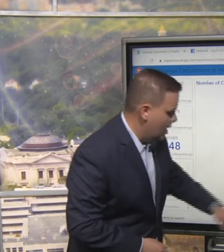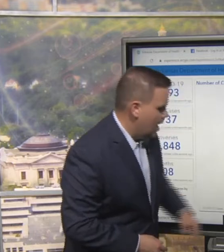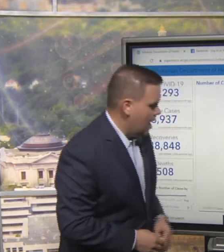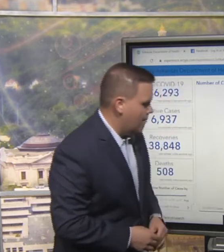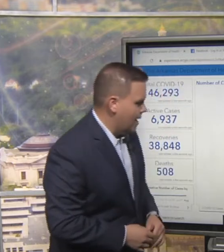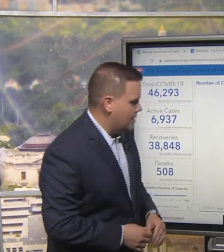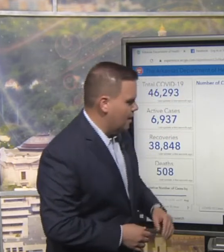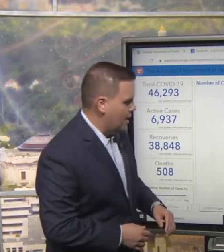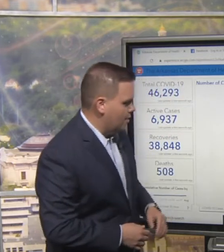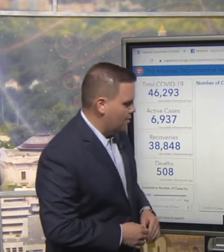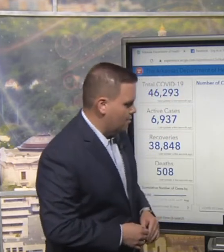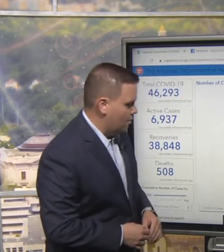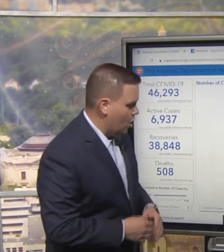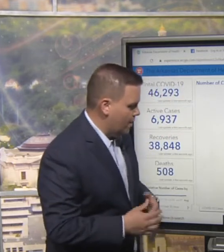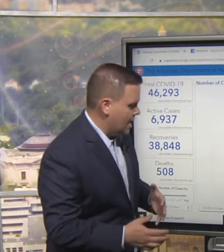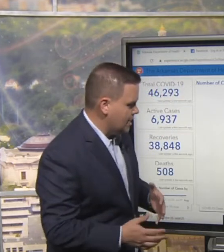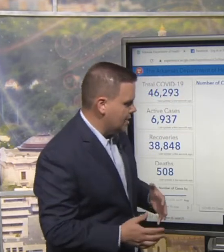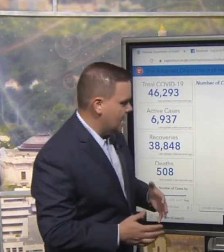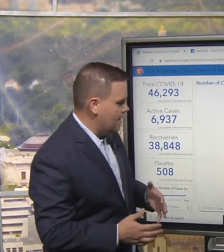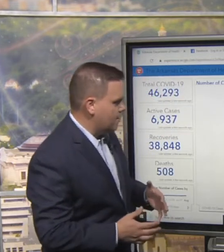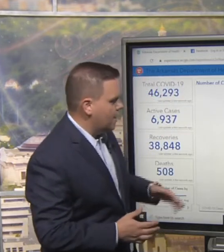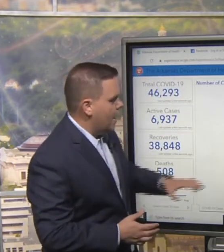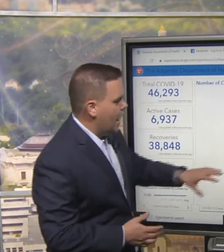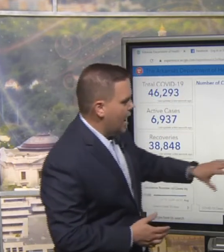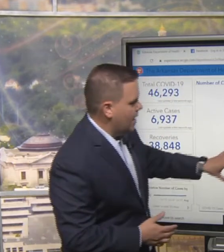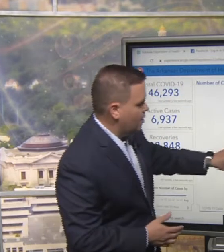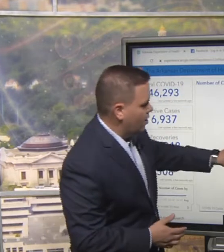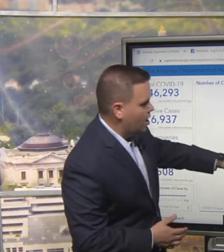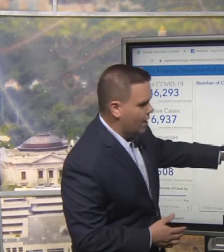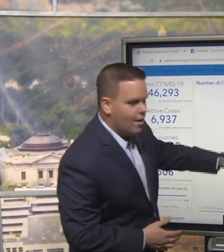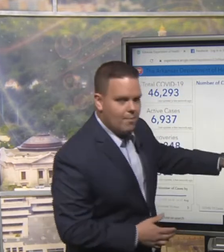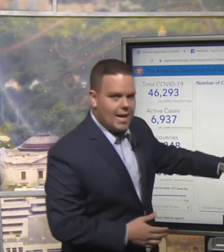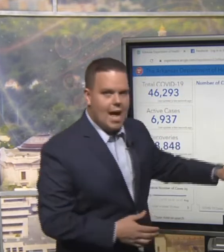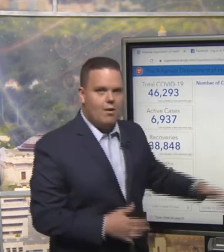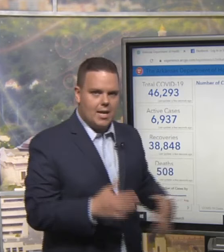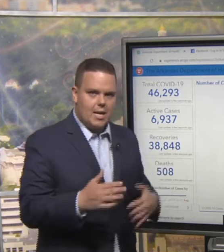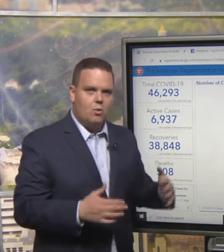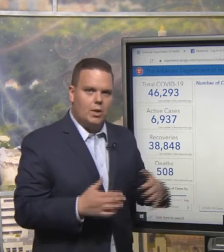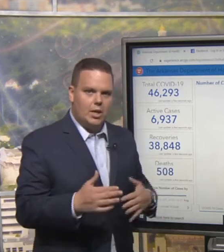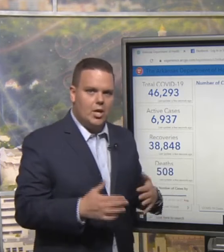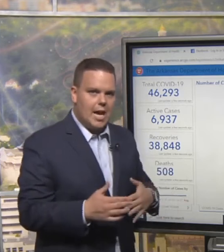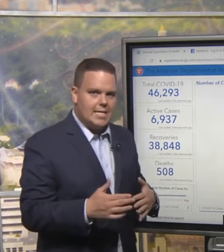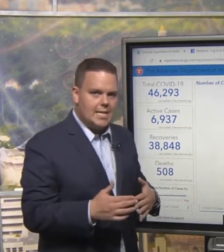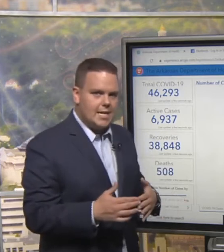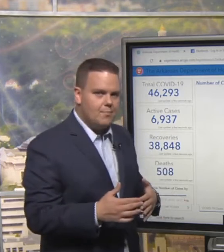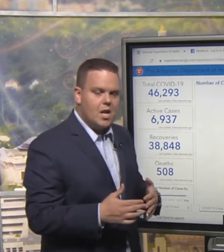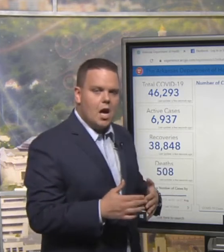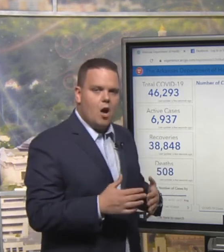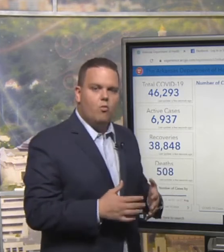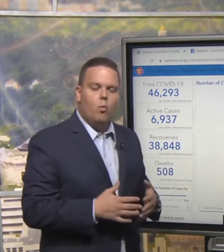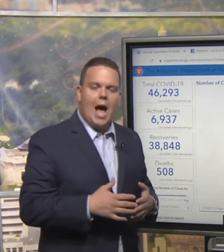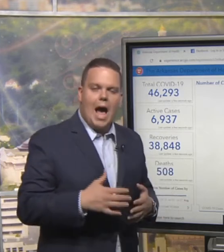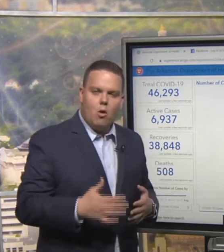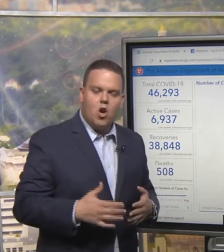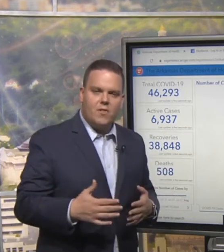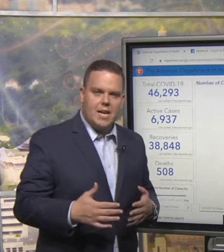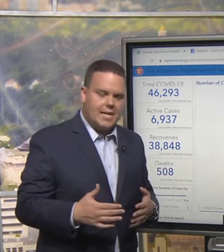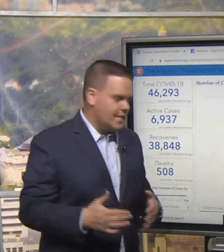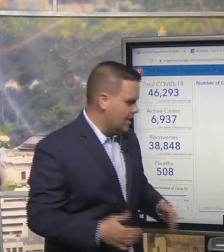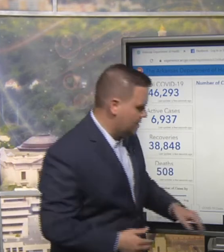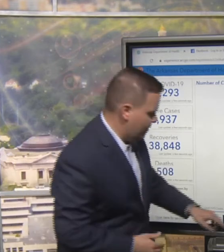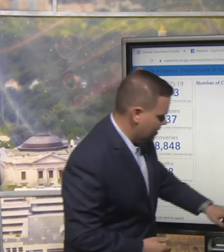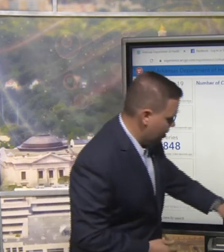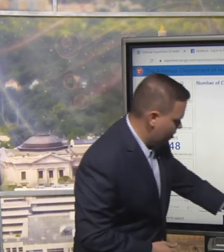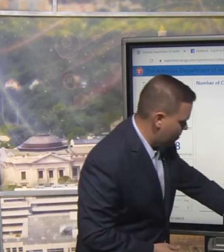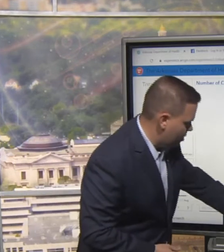go by COVID-19 deaths, and you can go county by county and get a really good idea of how